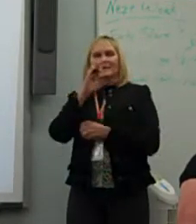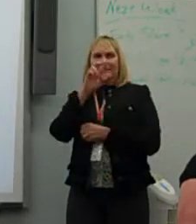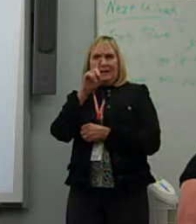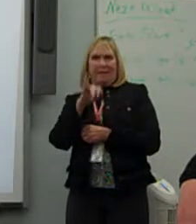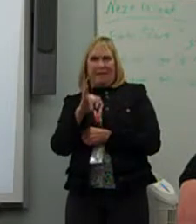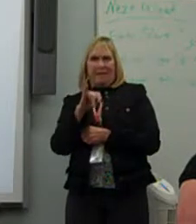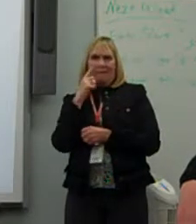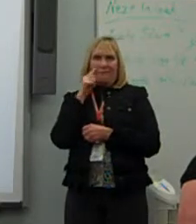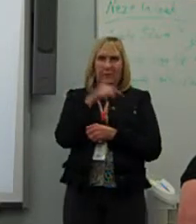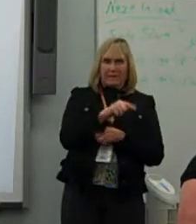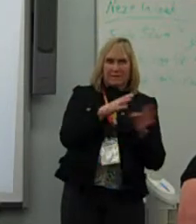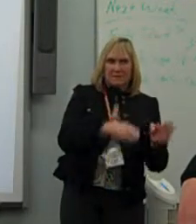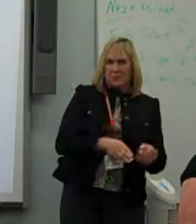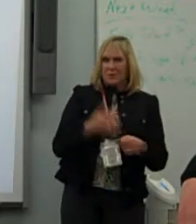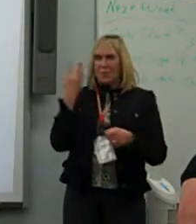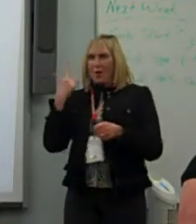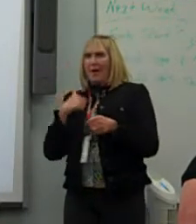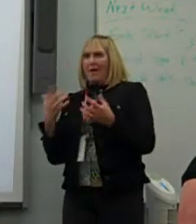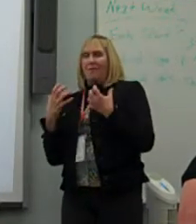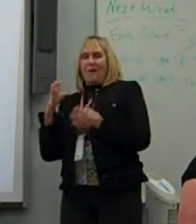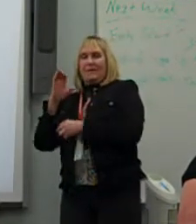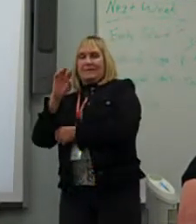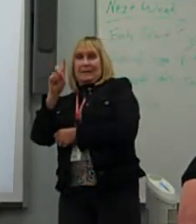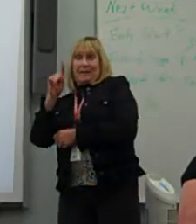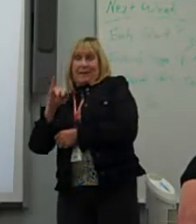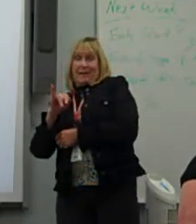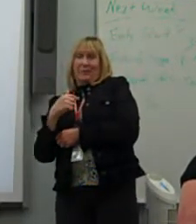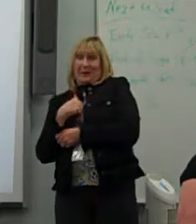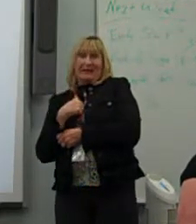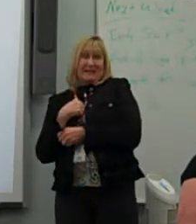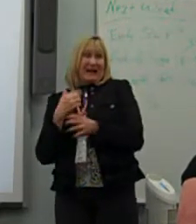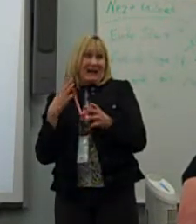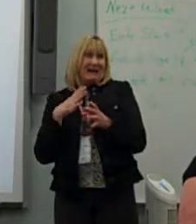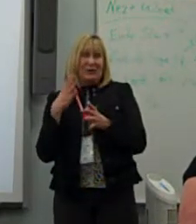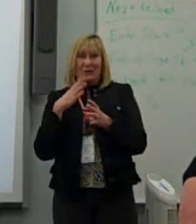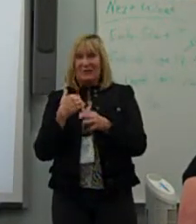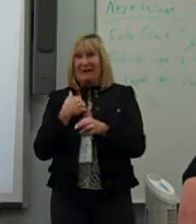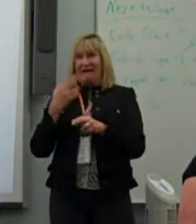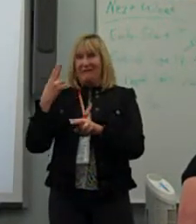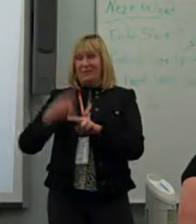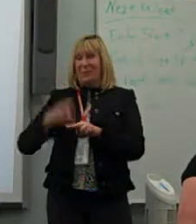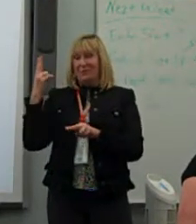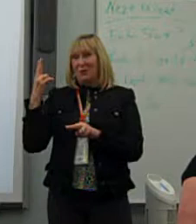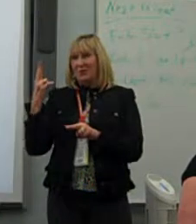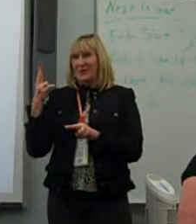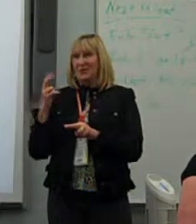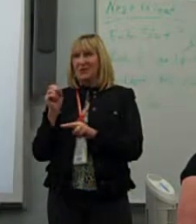different things, like when do we need a CDI for this person versus not for this person.